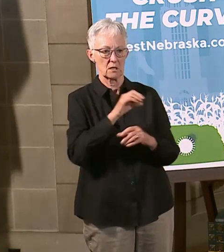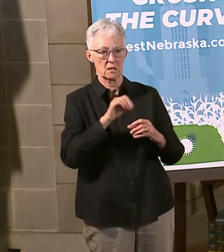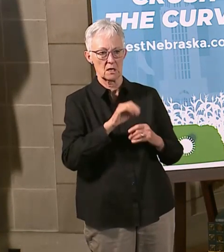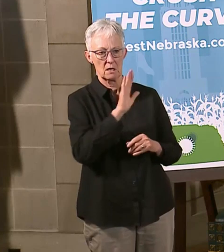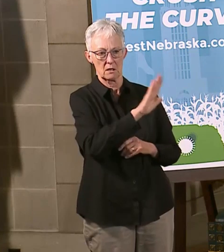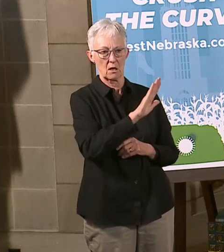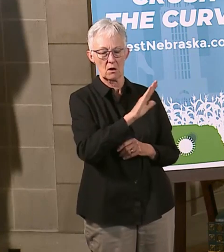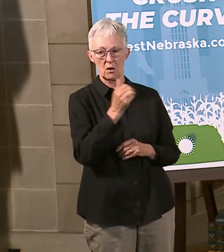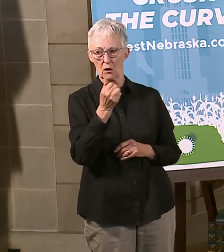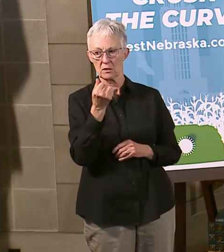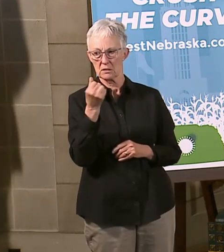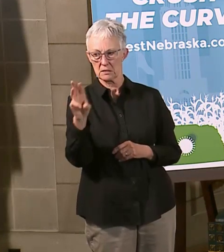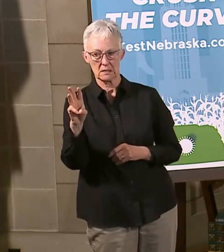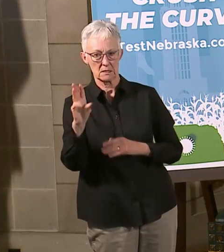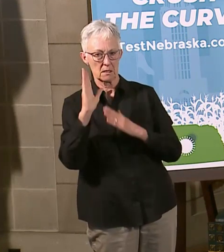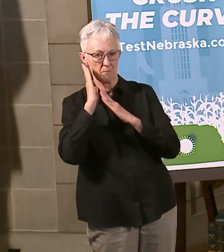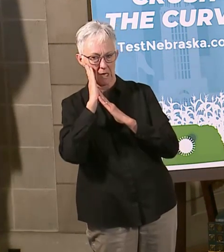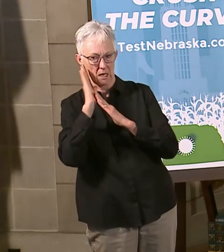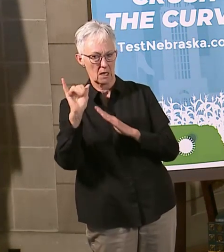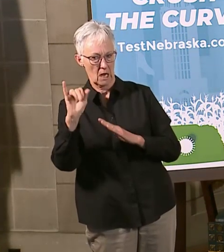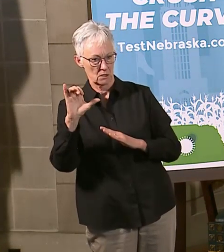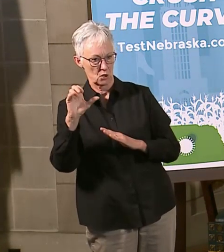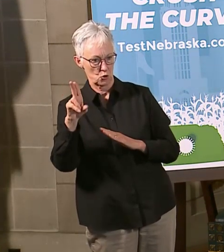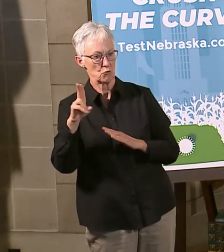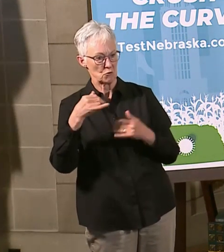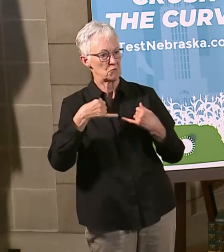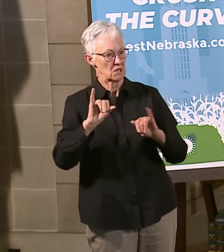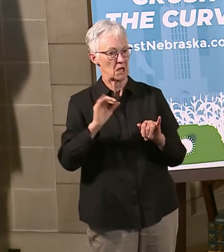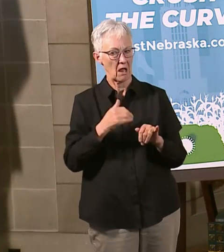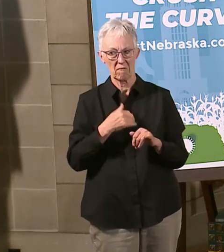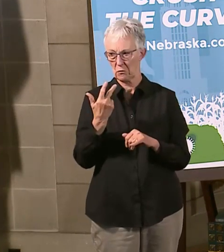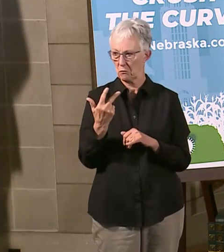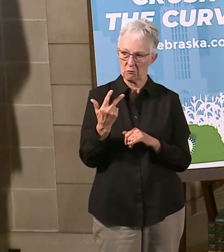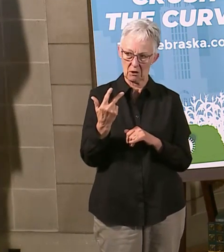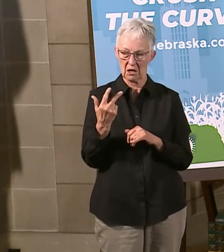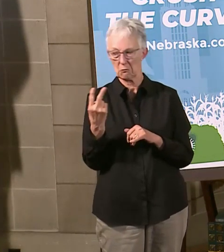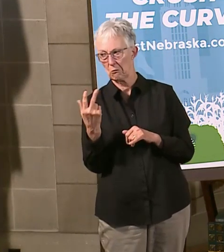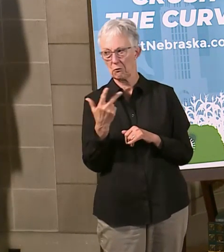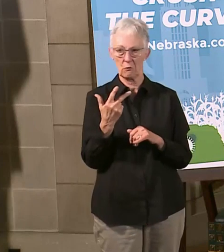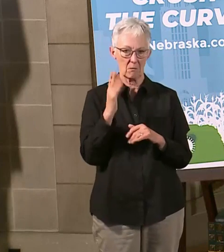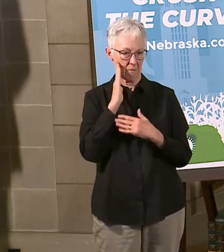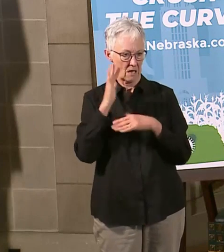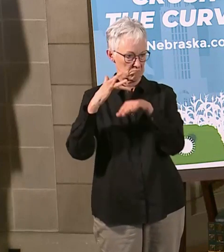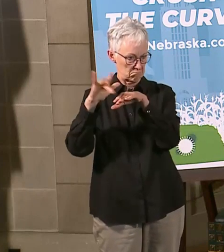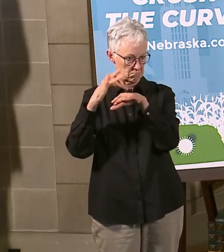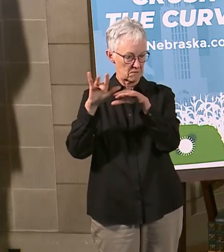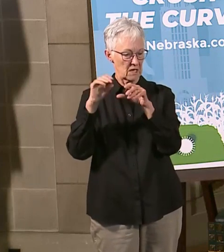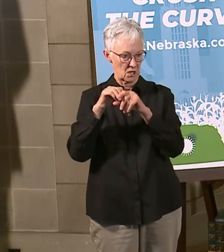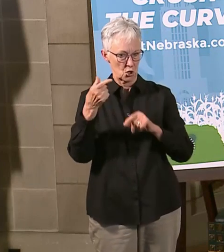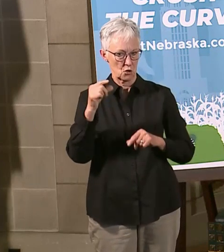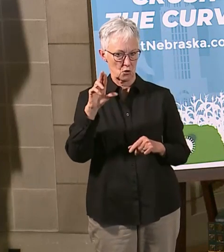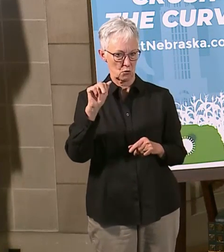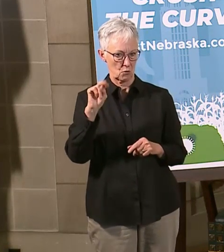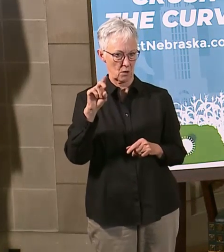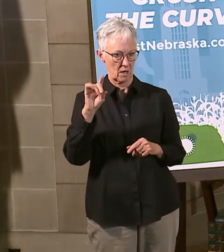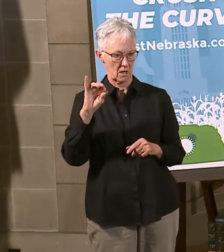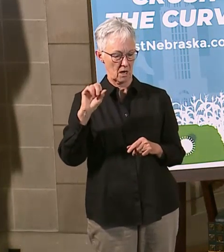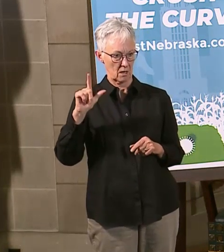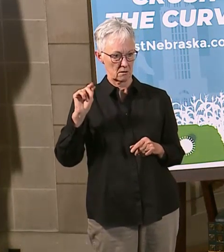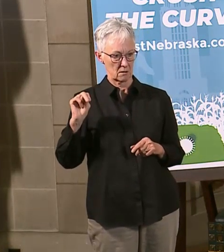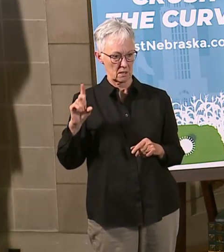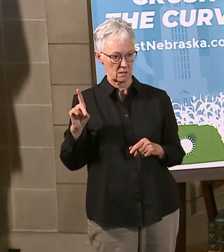So good situation happening in St. Francis, things really under control. Of course, that was because they had